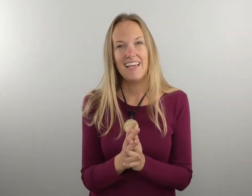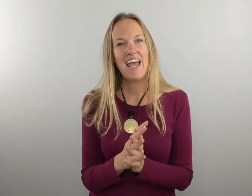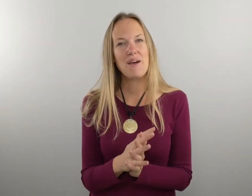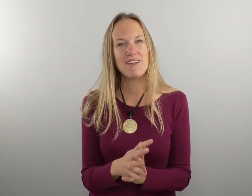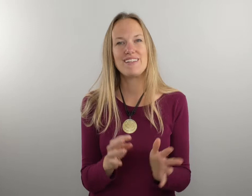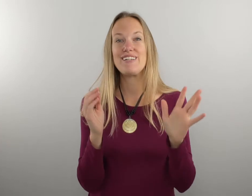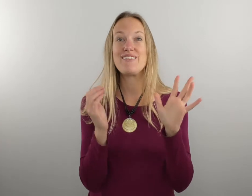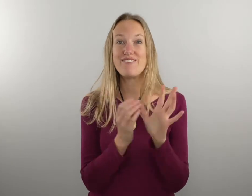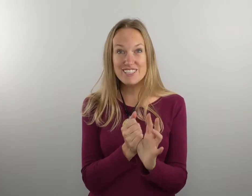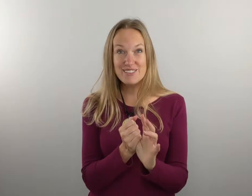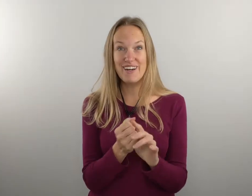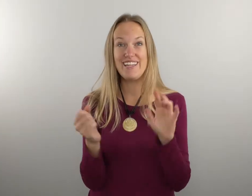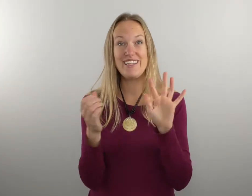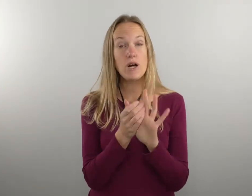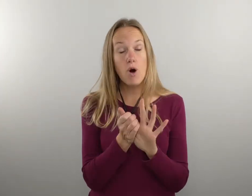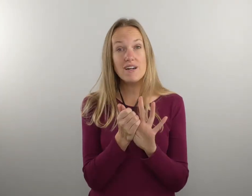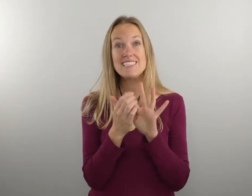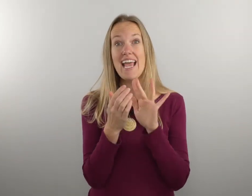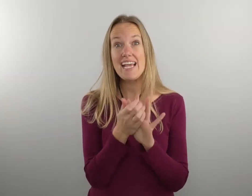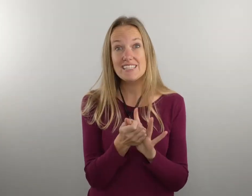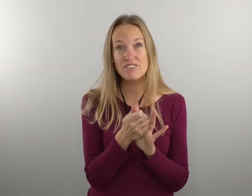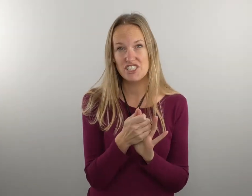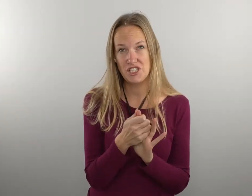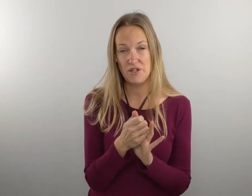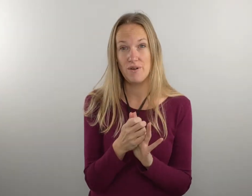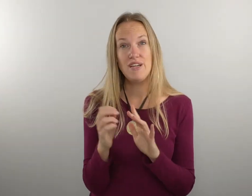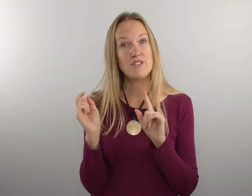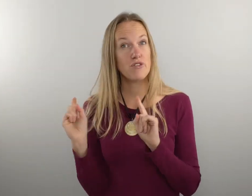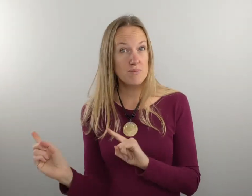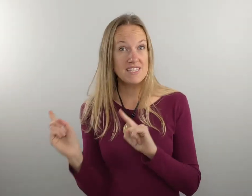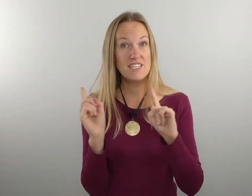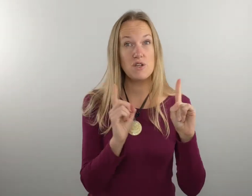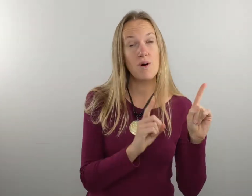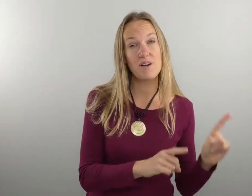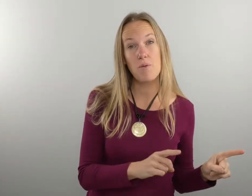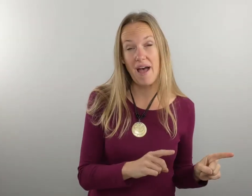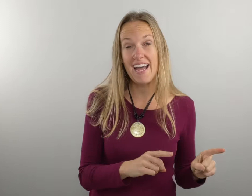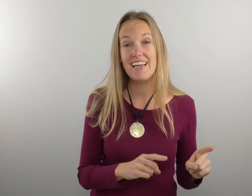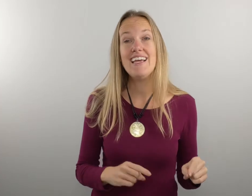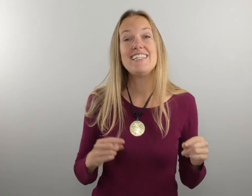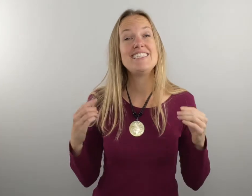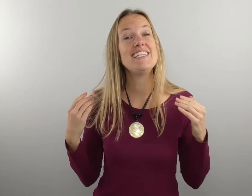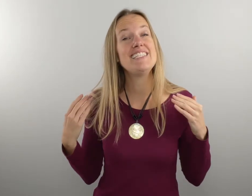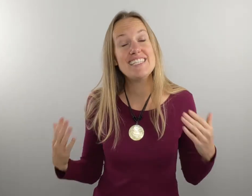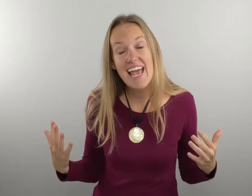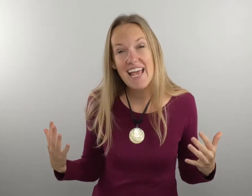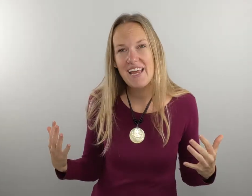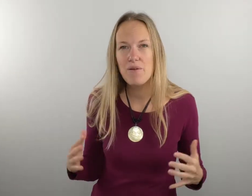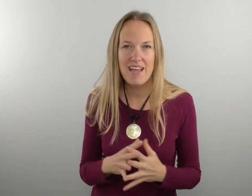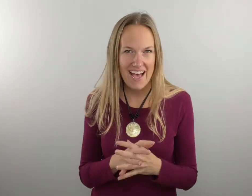and we learned verse 1, the chorus, and verse 2. So if you missed it, you want to go back. Today we have